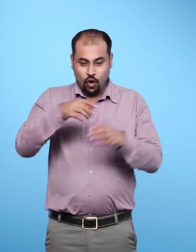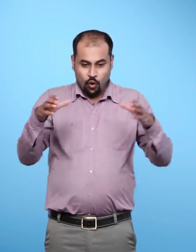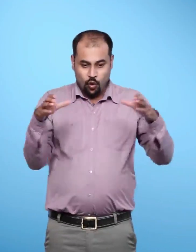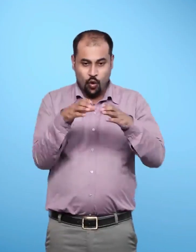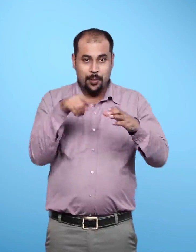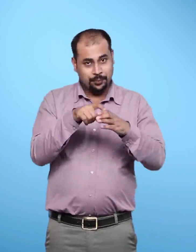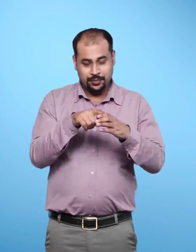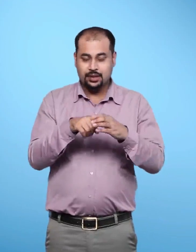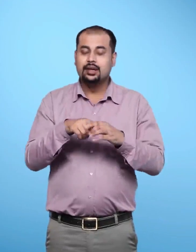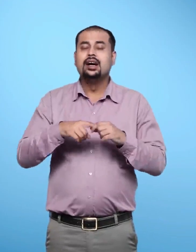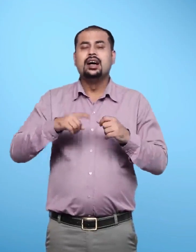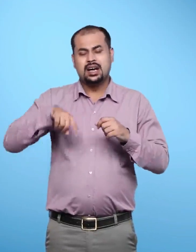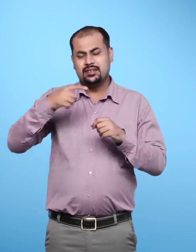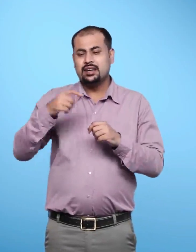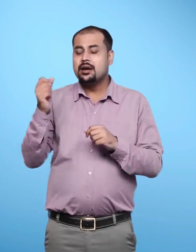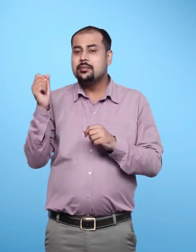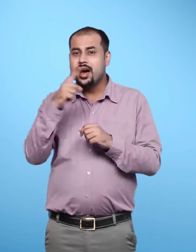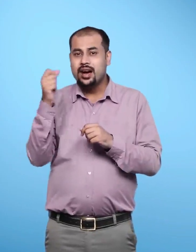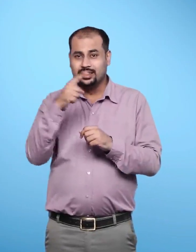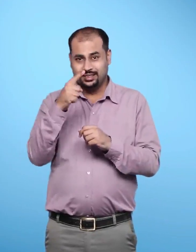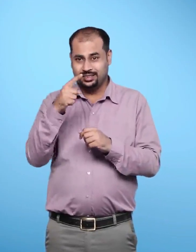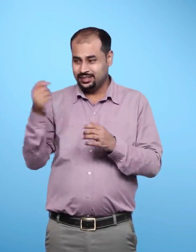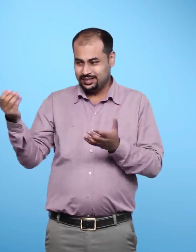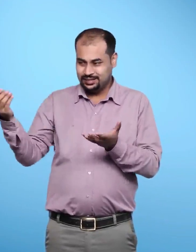How much money does the group collect each month?